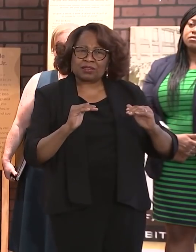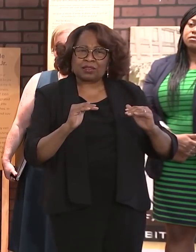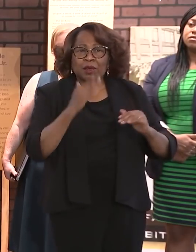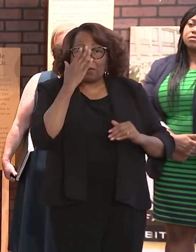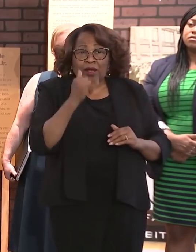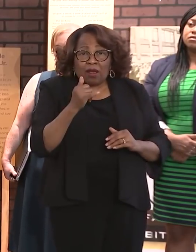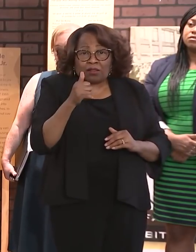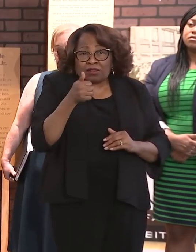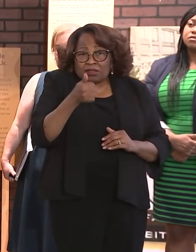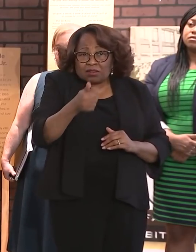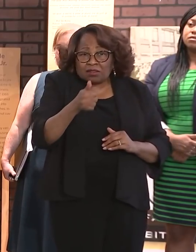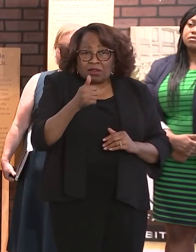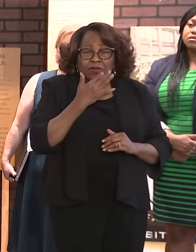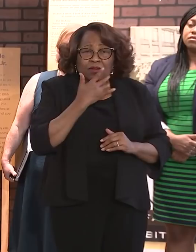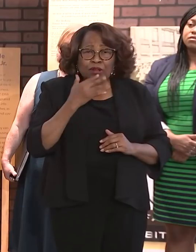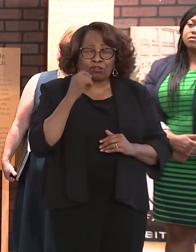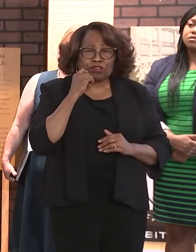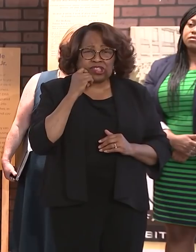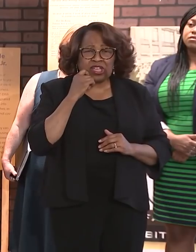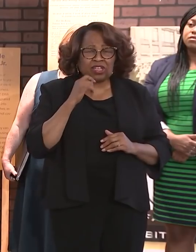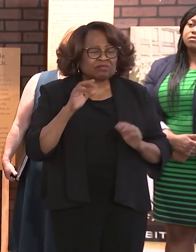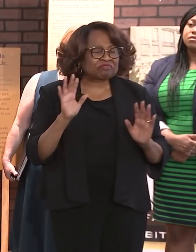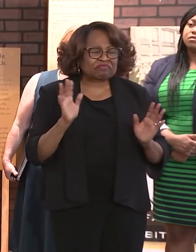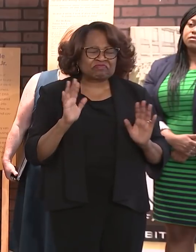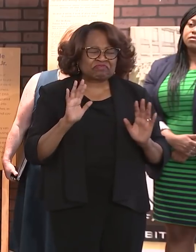by virtue of the color of their skin.